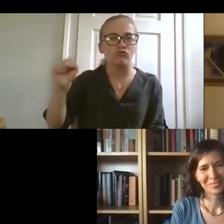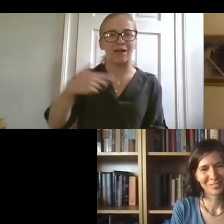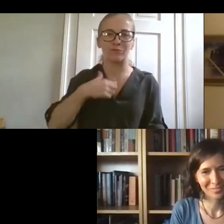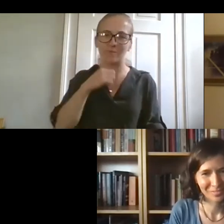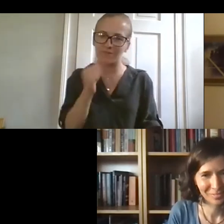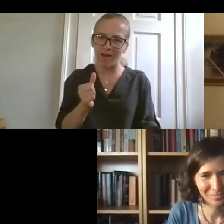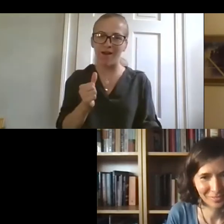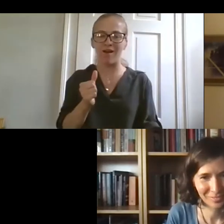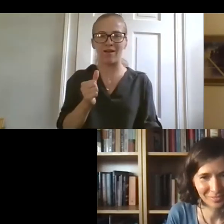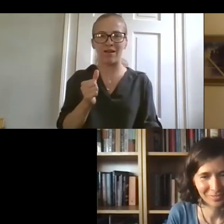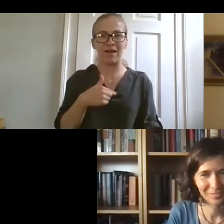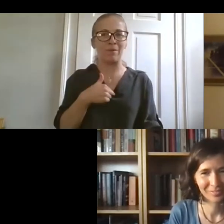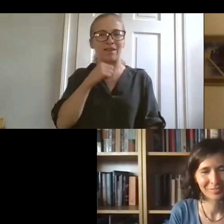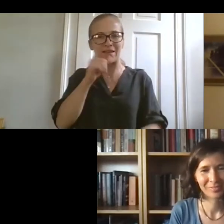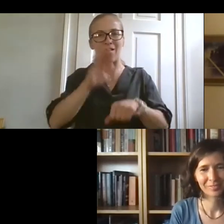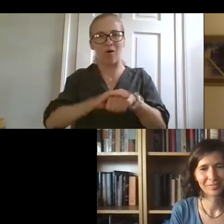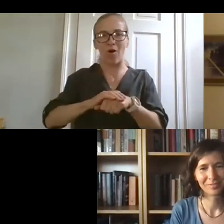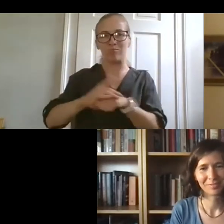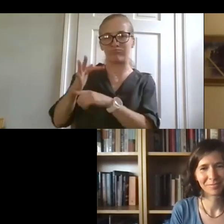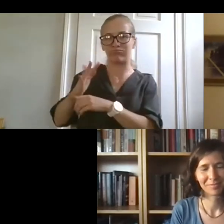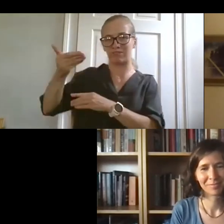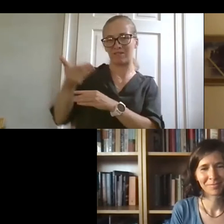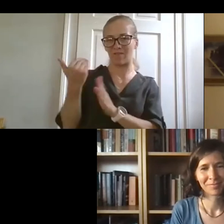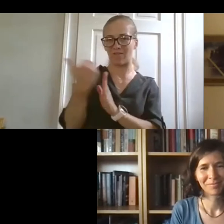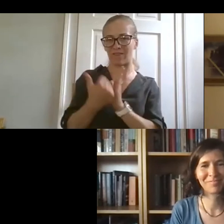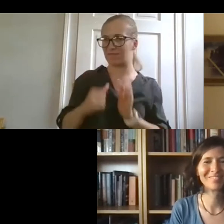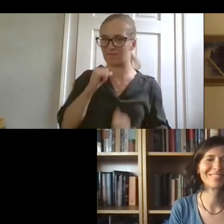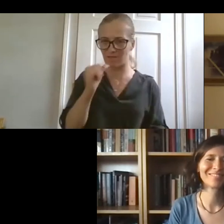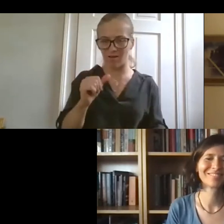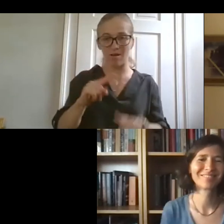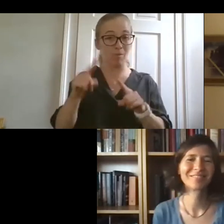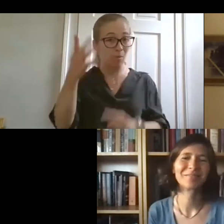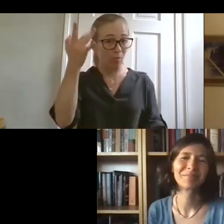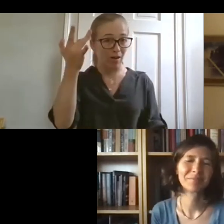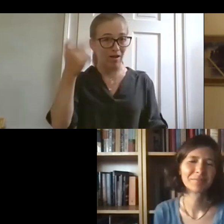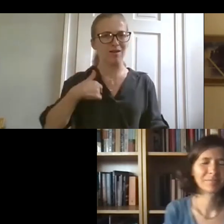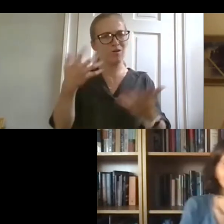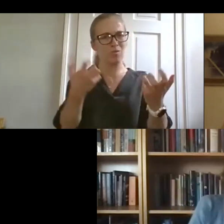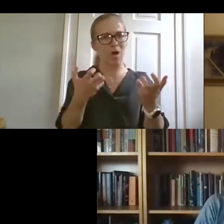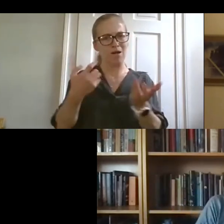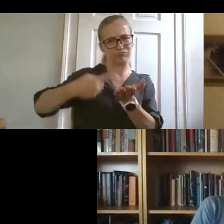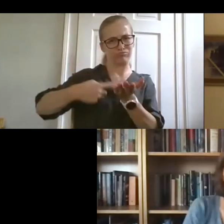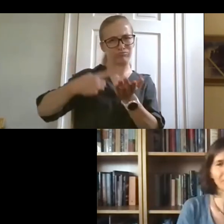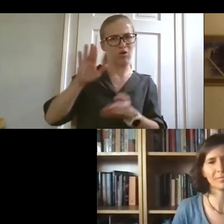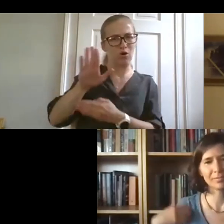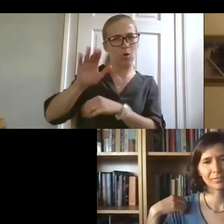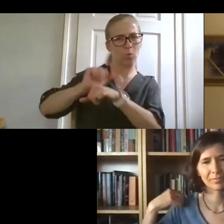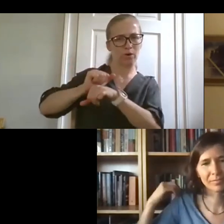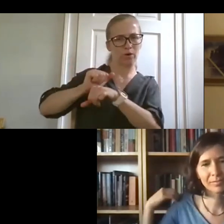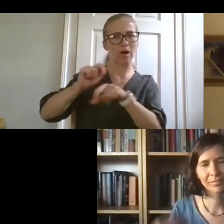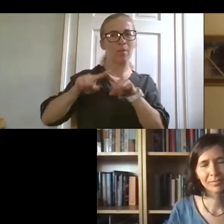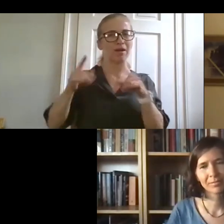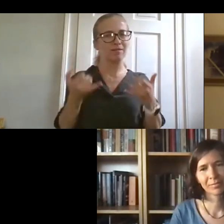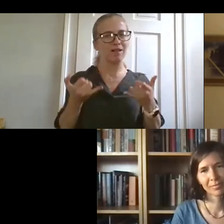wasn't on the original invite list, was because I wanted to talk to her about her work, but in this case,